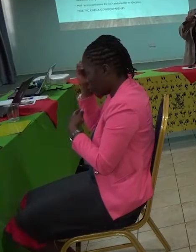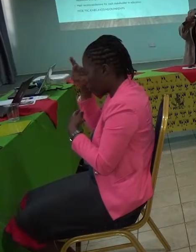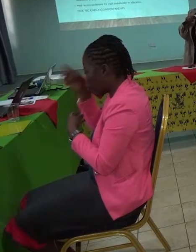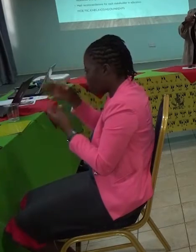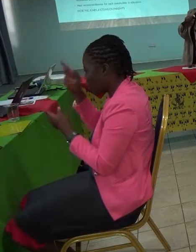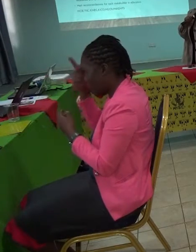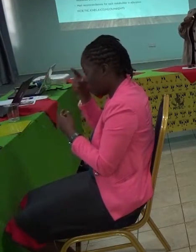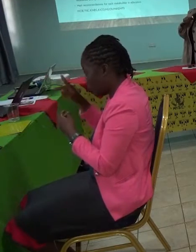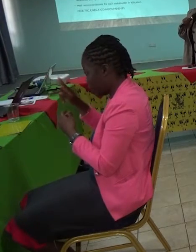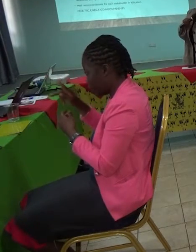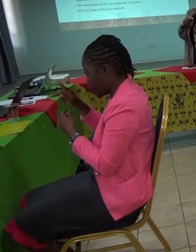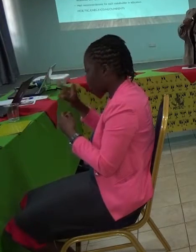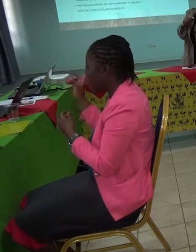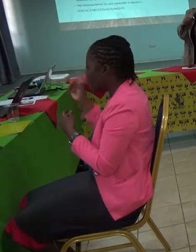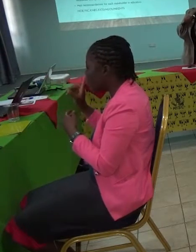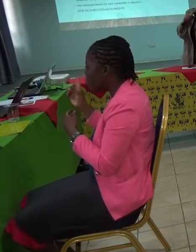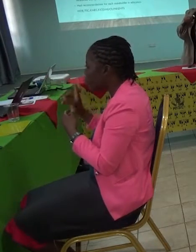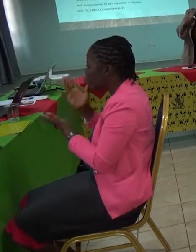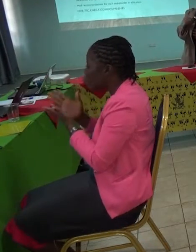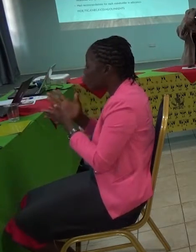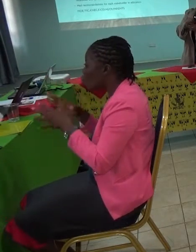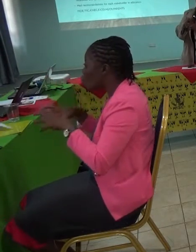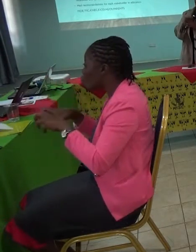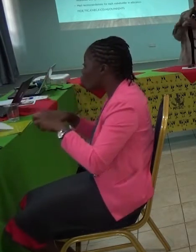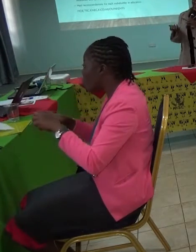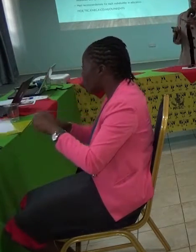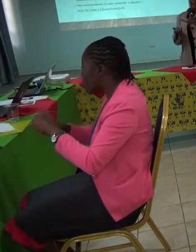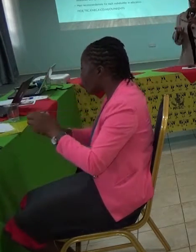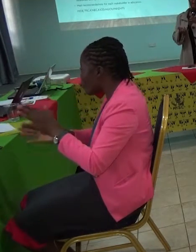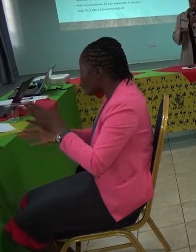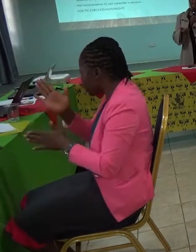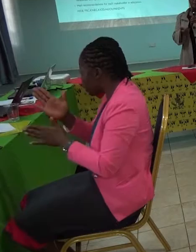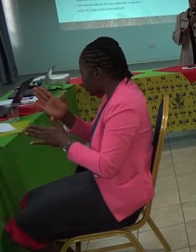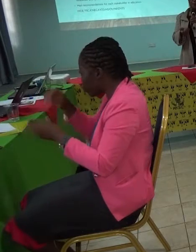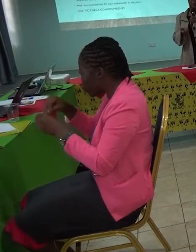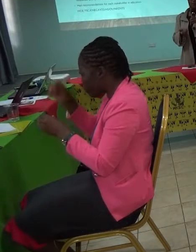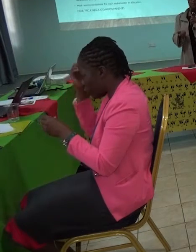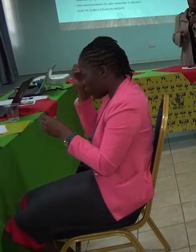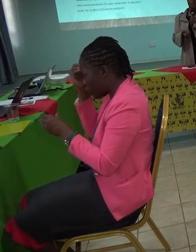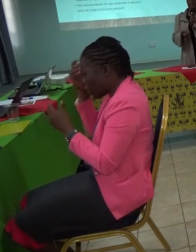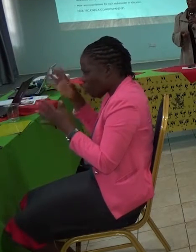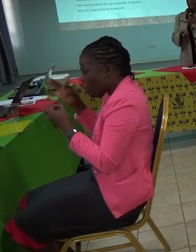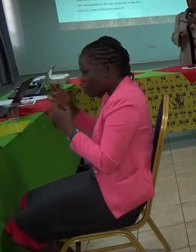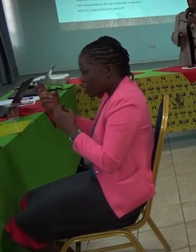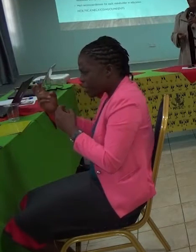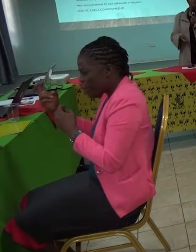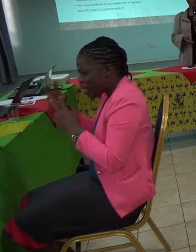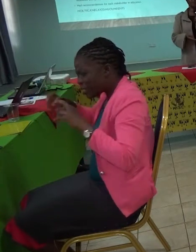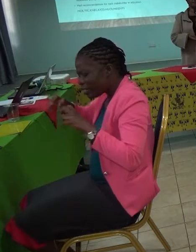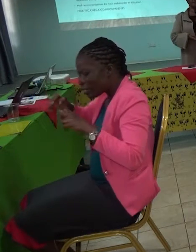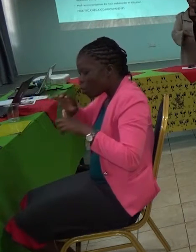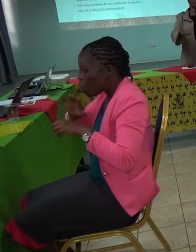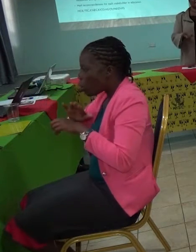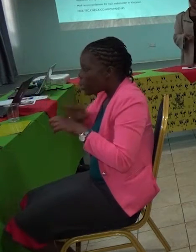that the ministry took up this so fast. I wondered whether they were peeping into our recommendations. Before